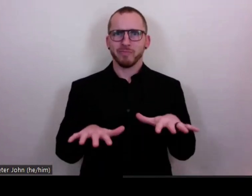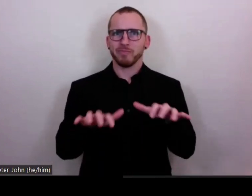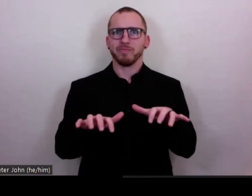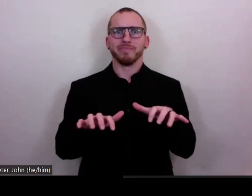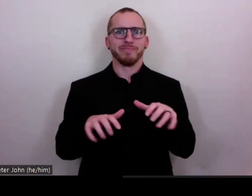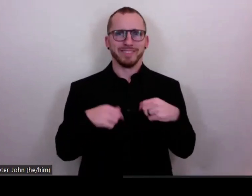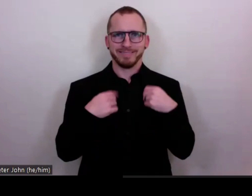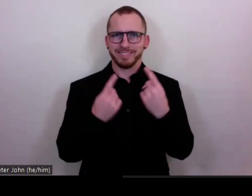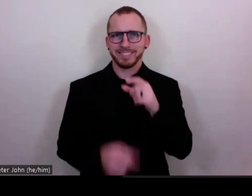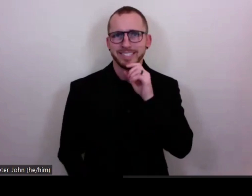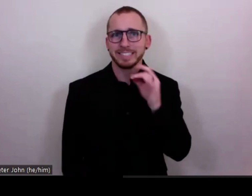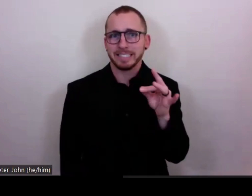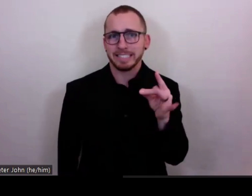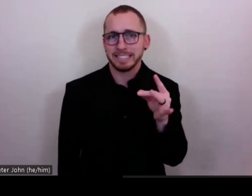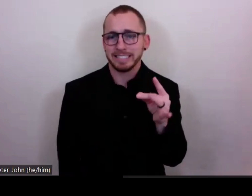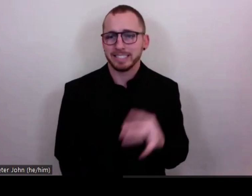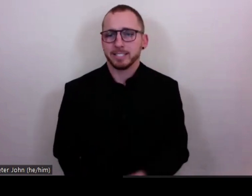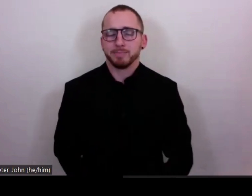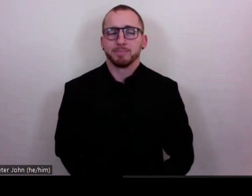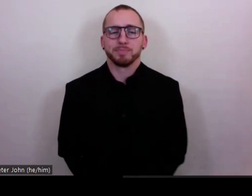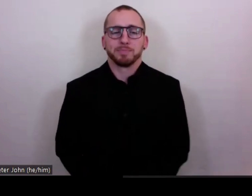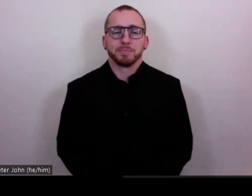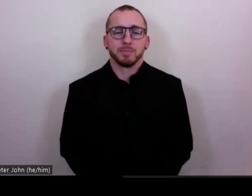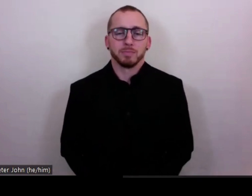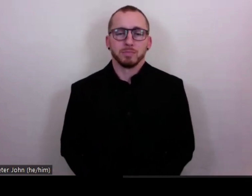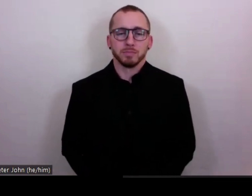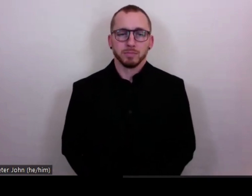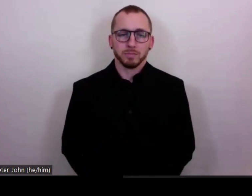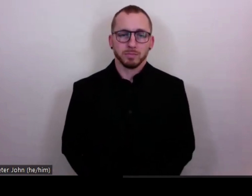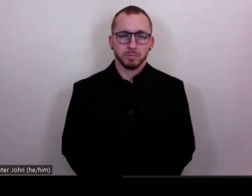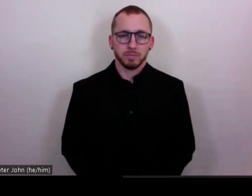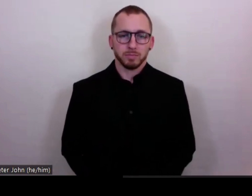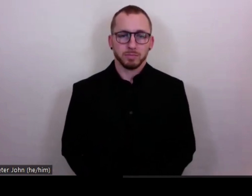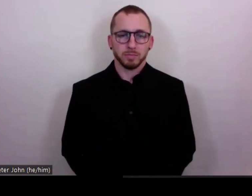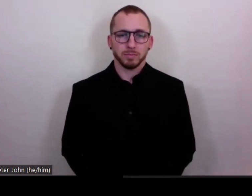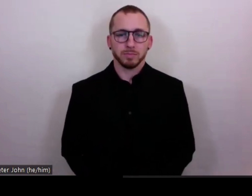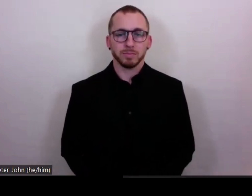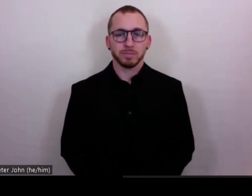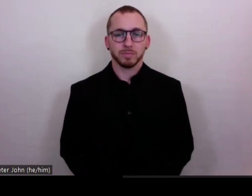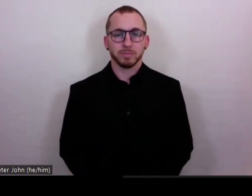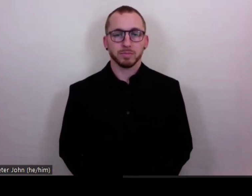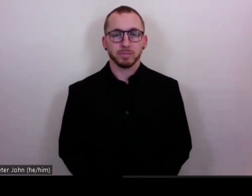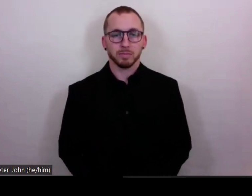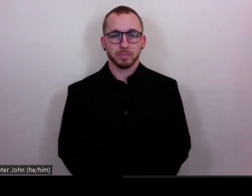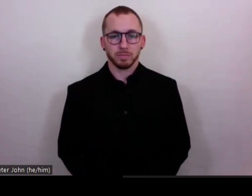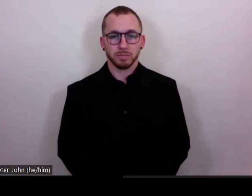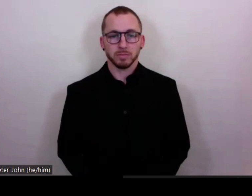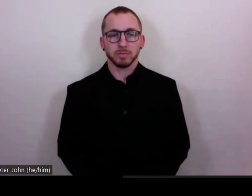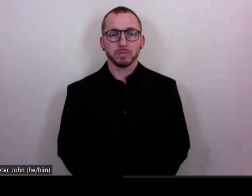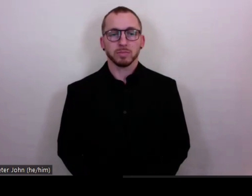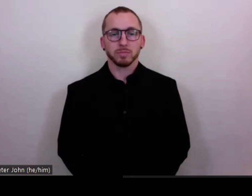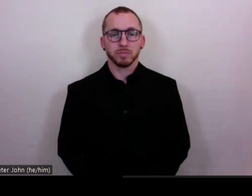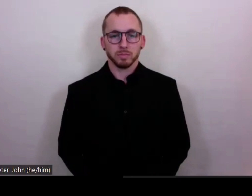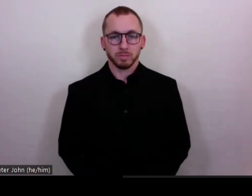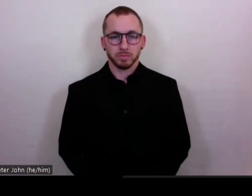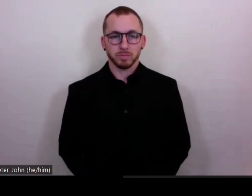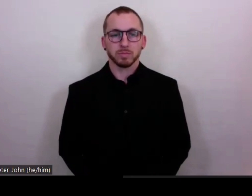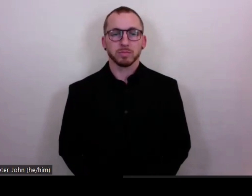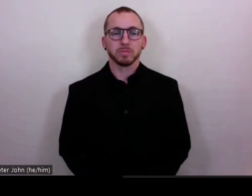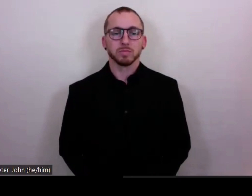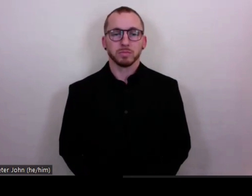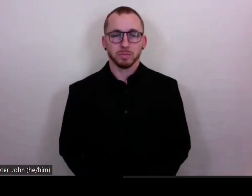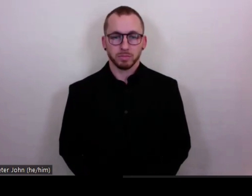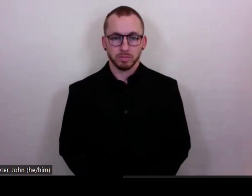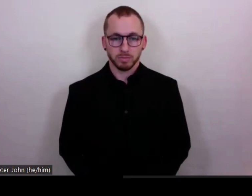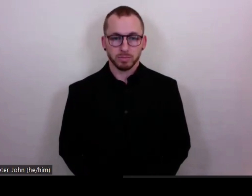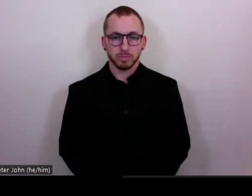But I believe that the trauma she experiences today in what I consider a broken system to be much